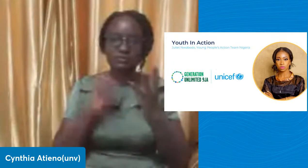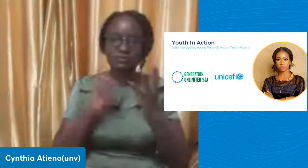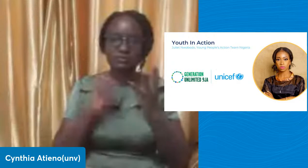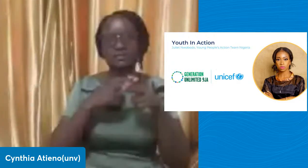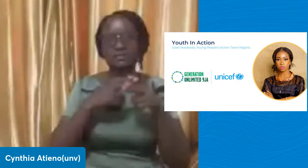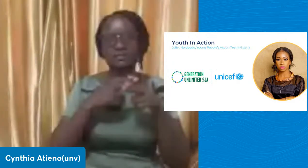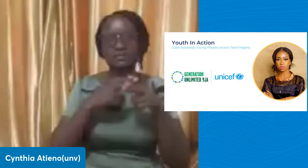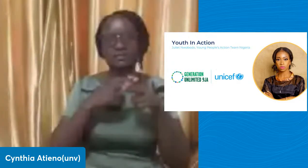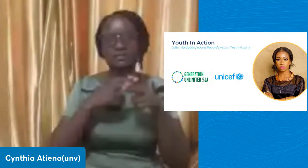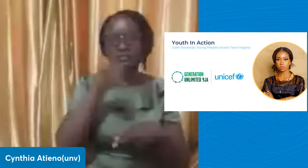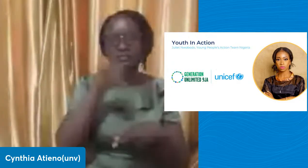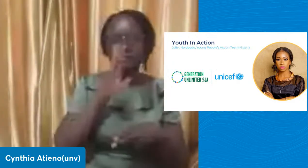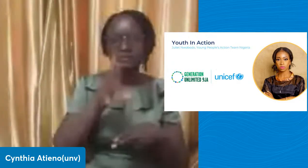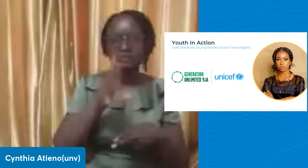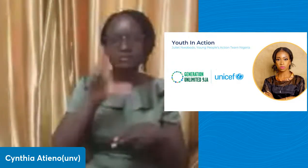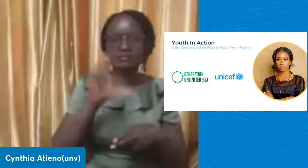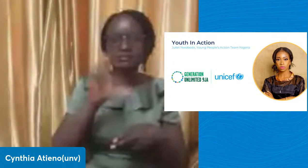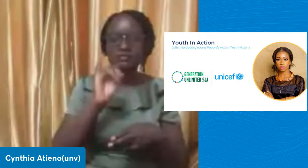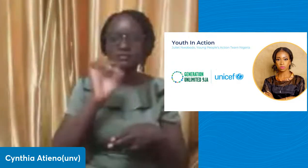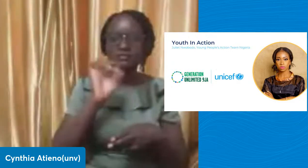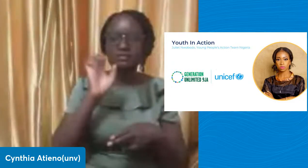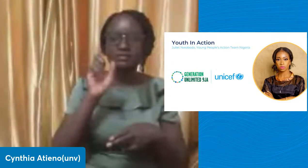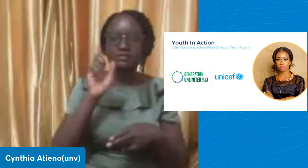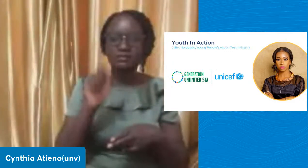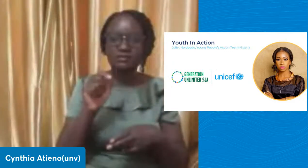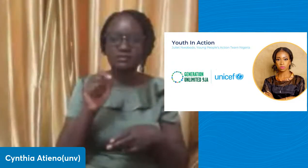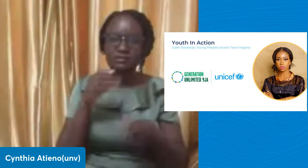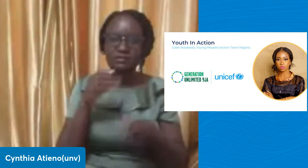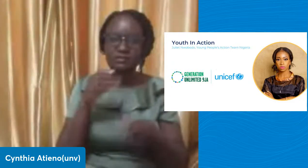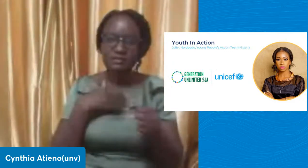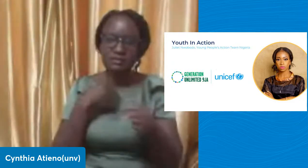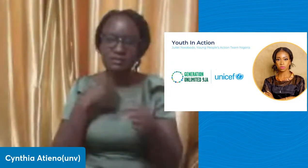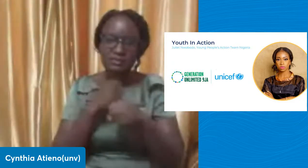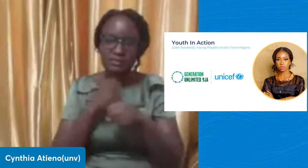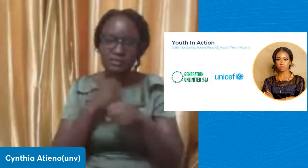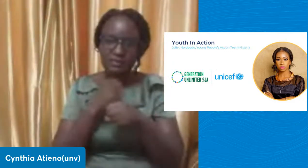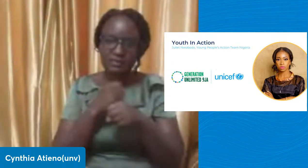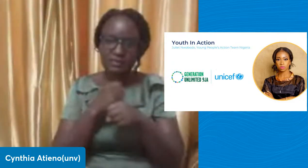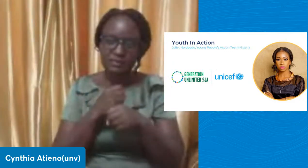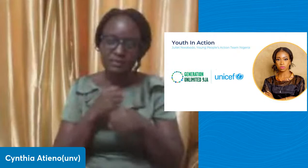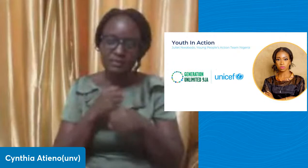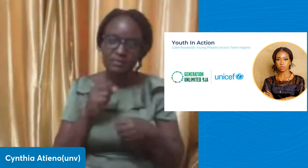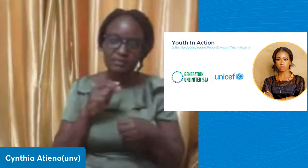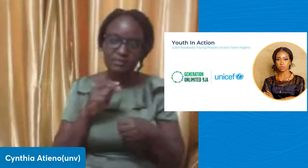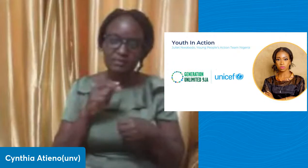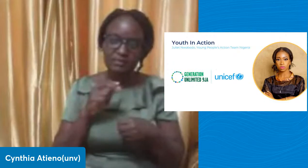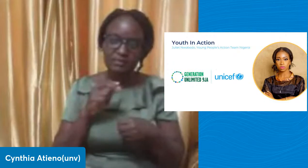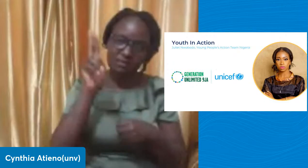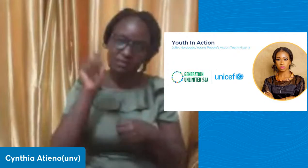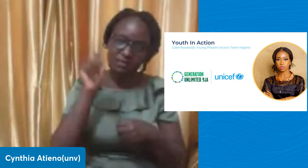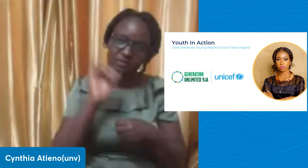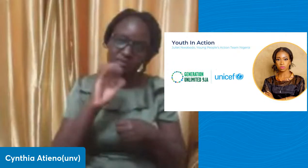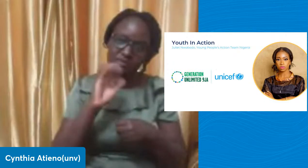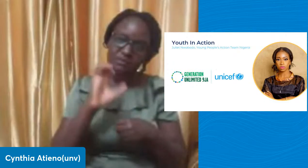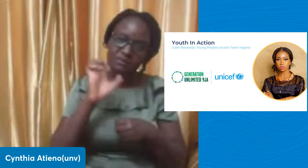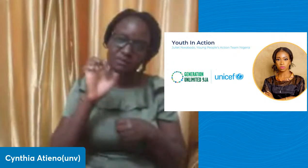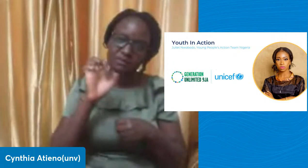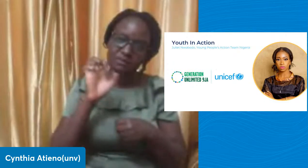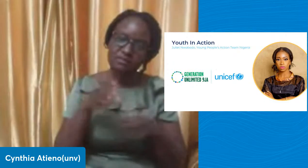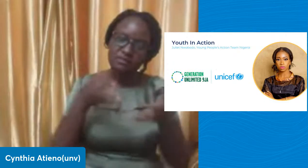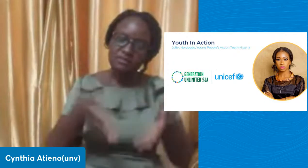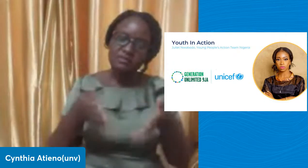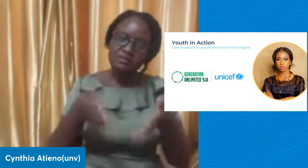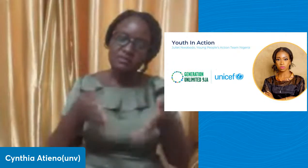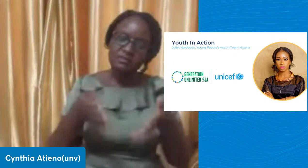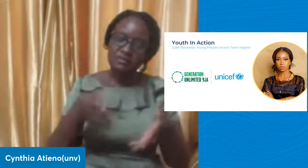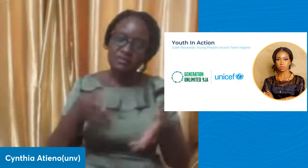reporter and part of the Young People's Action Team for UNICEF here in Nigeria. And it is